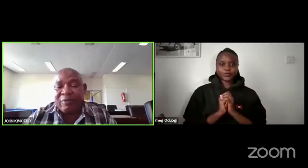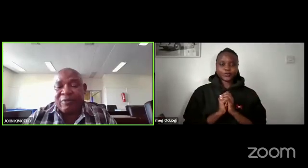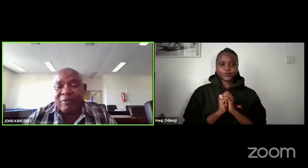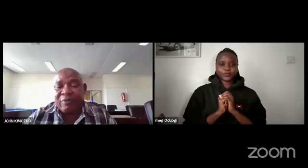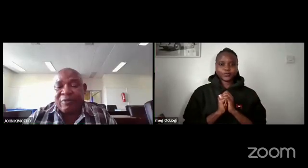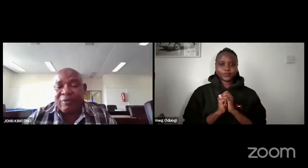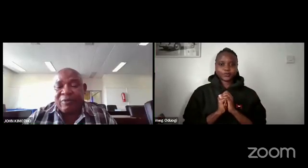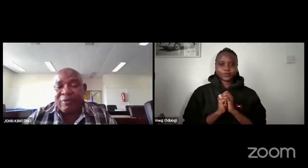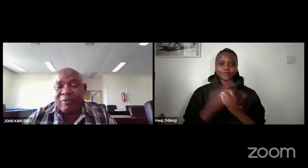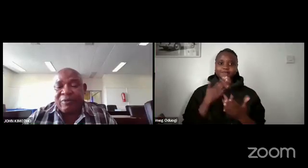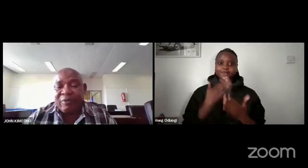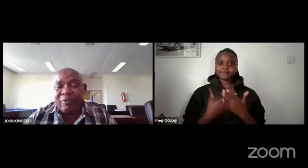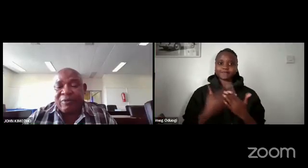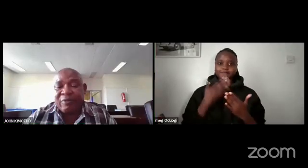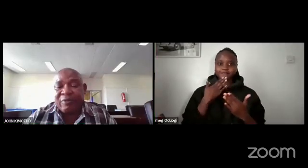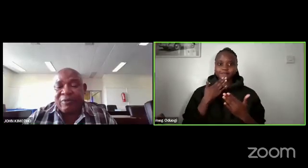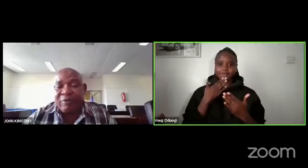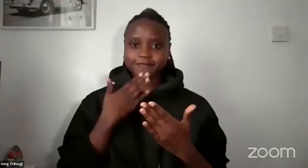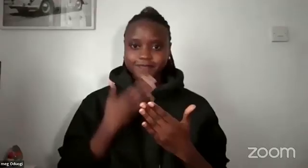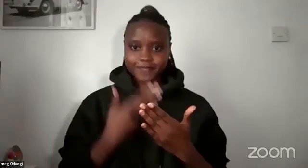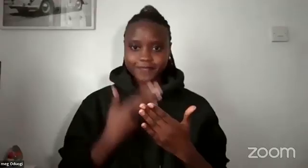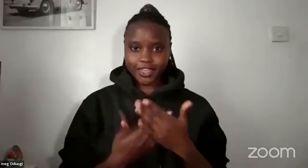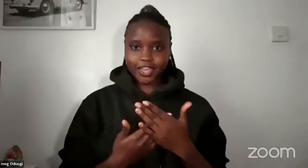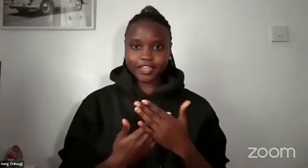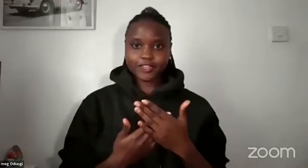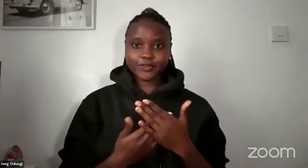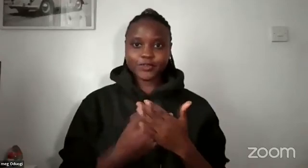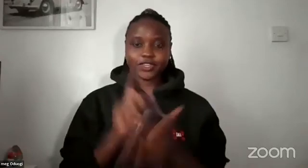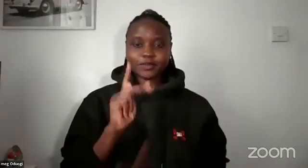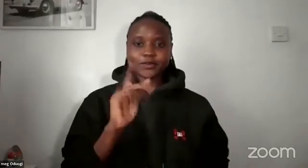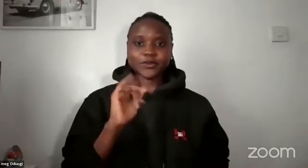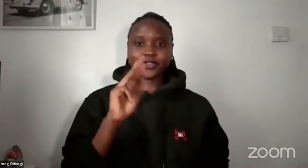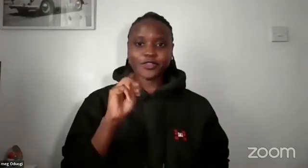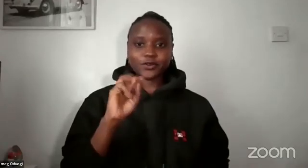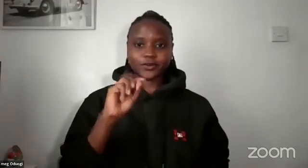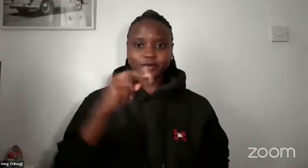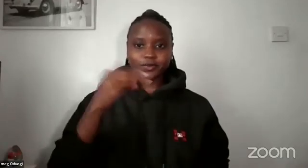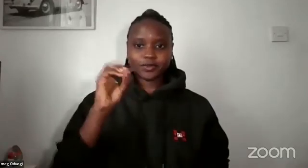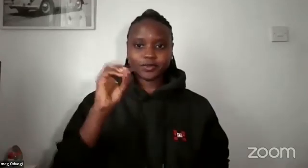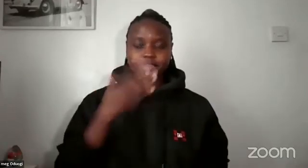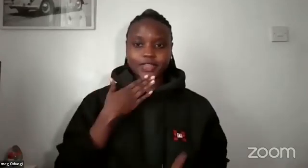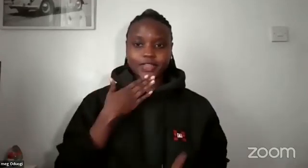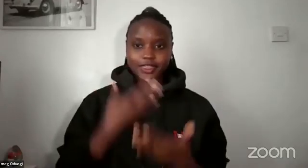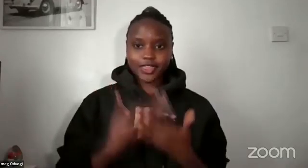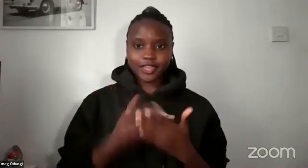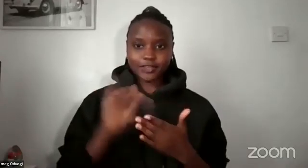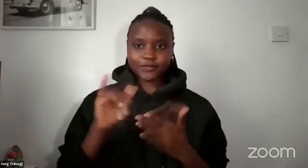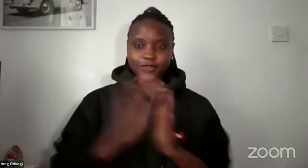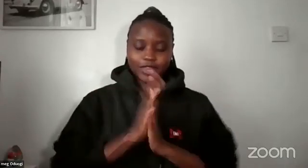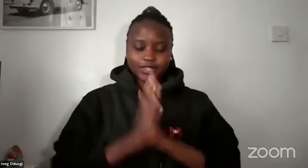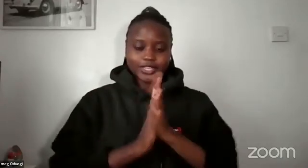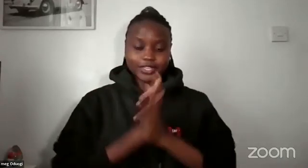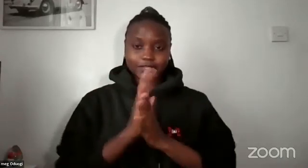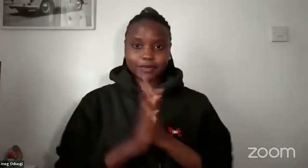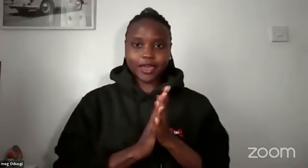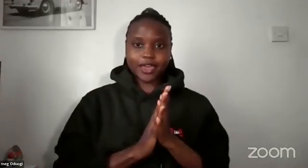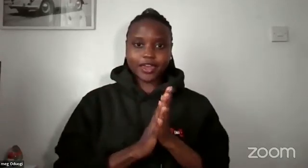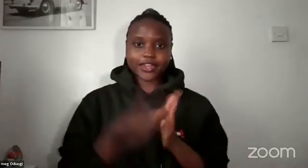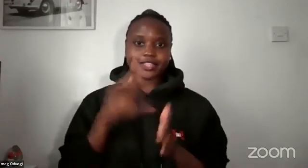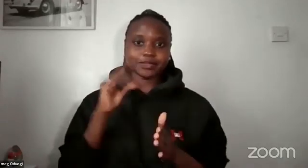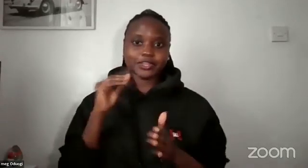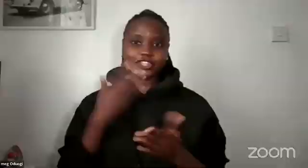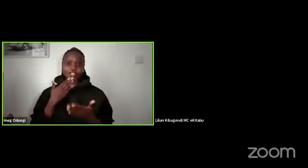Thank you very much, Mr. Kimwapo. Thank you for that inspiring speech, and thank you for the work you